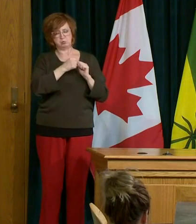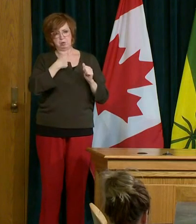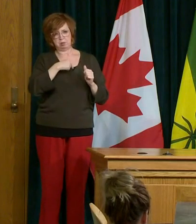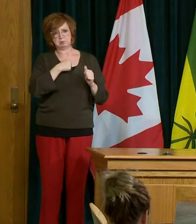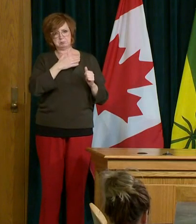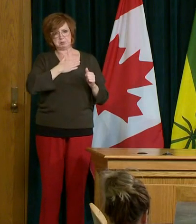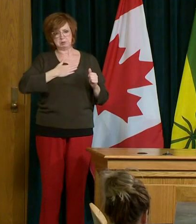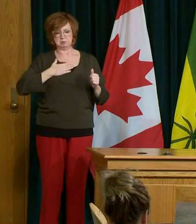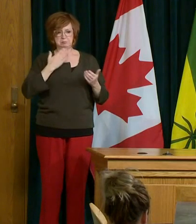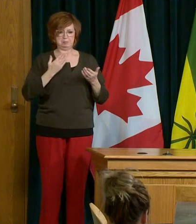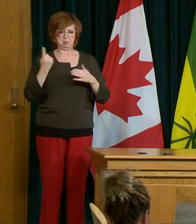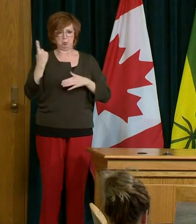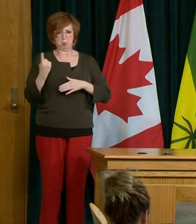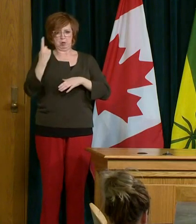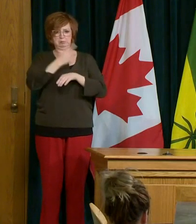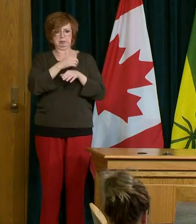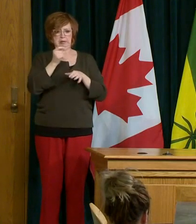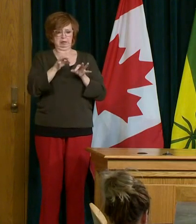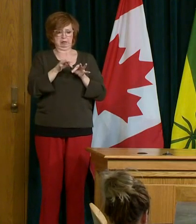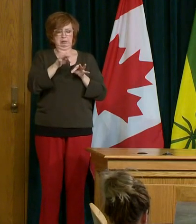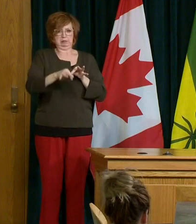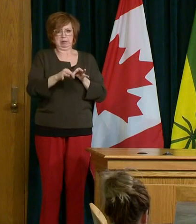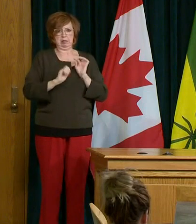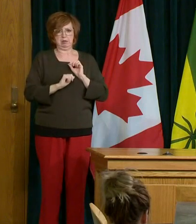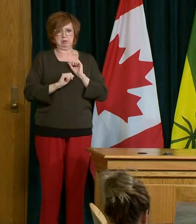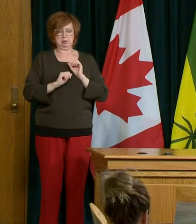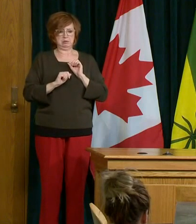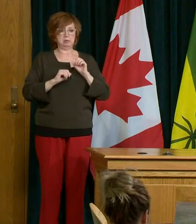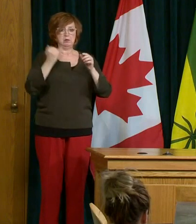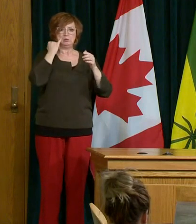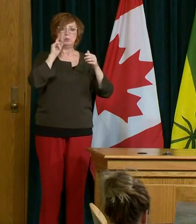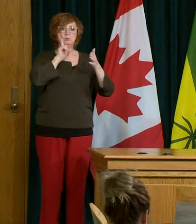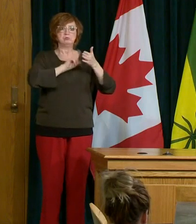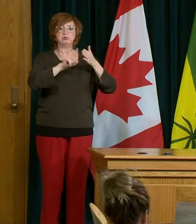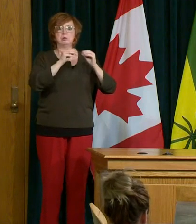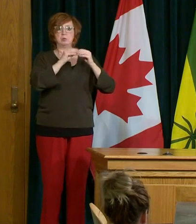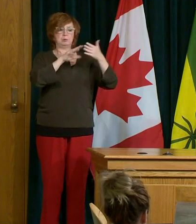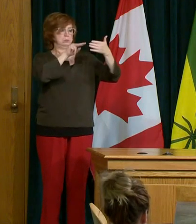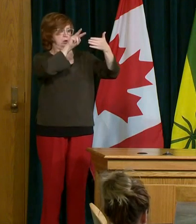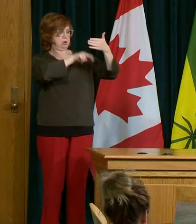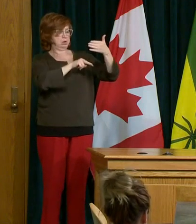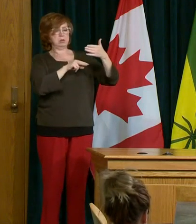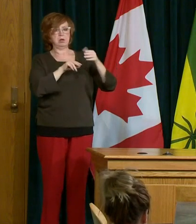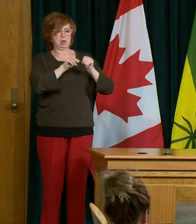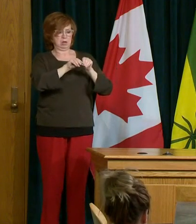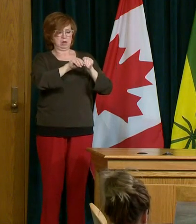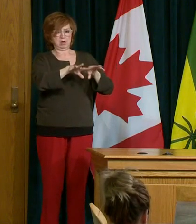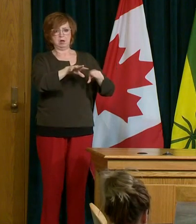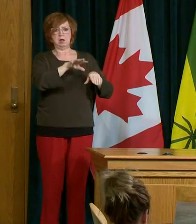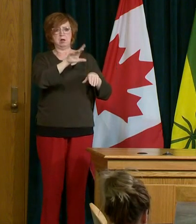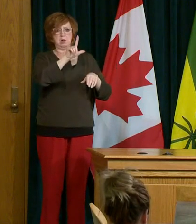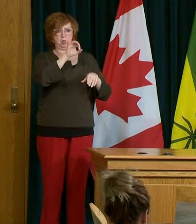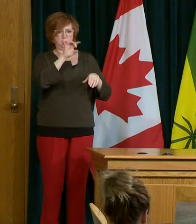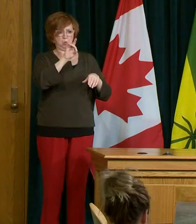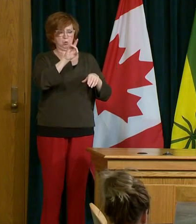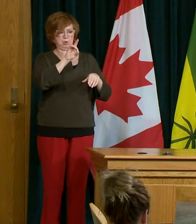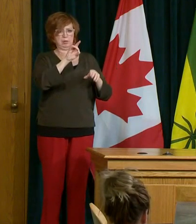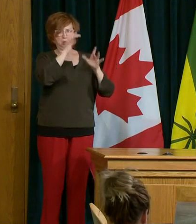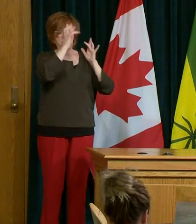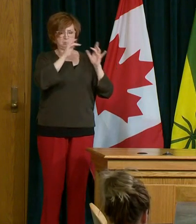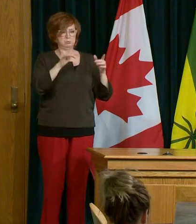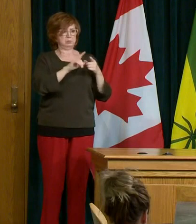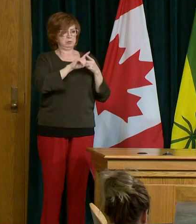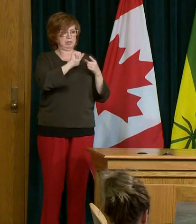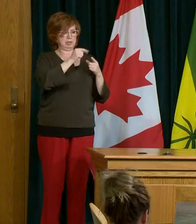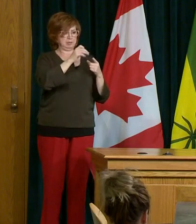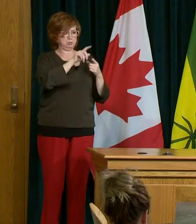to our website right now, it says there's an outbreak in Lloydminster Hospital, start date April 29th. Victoria